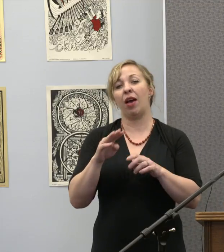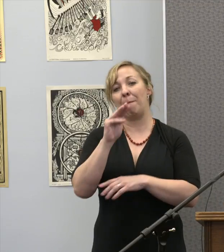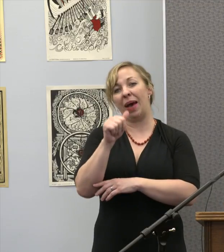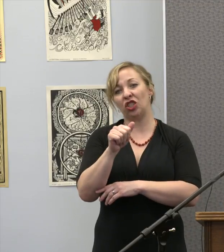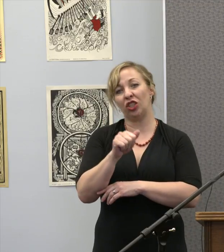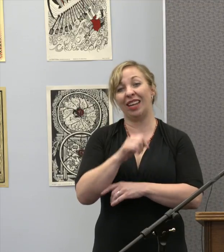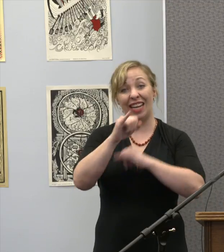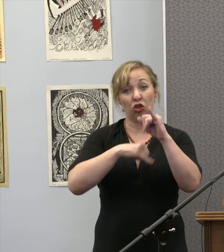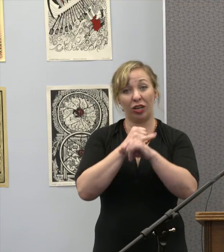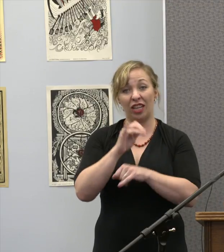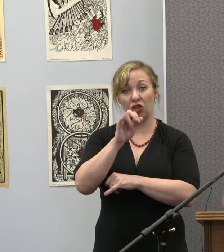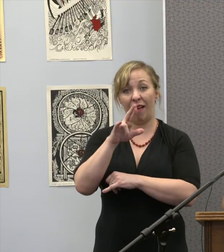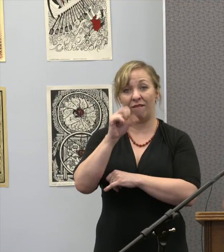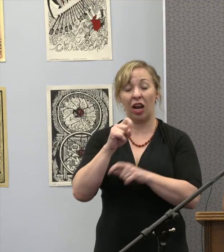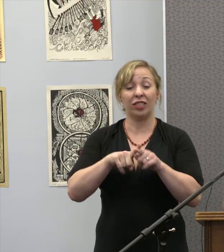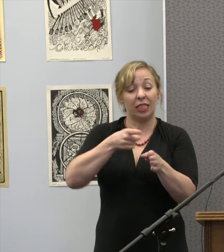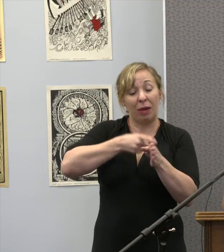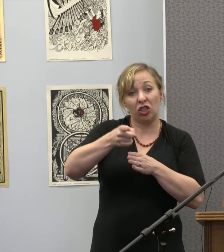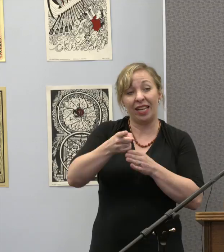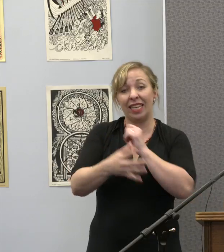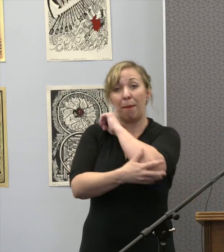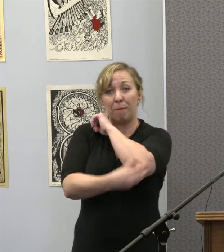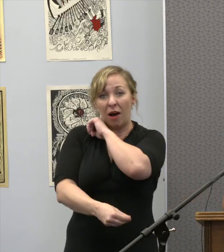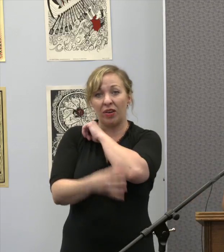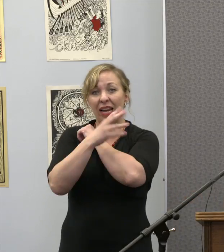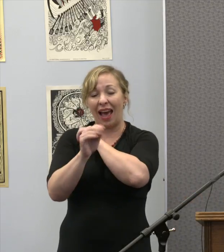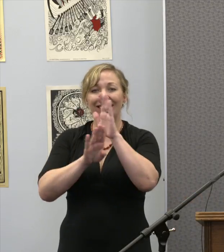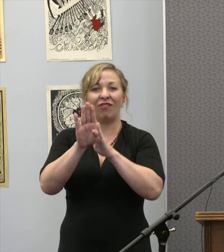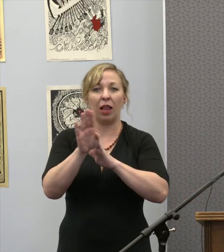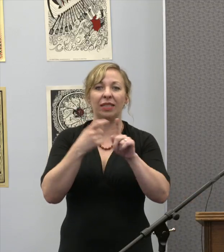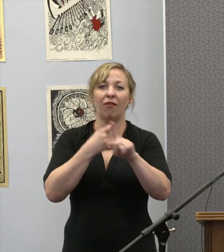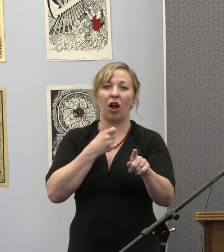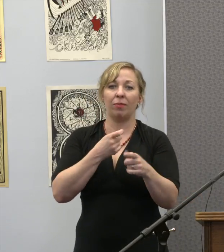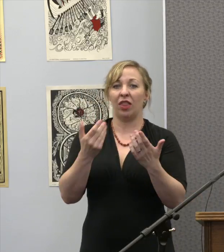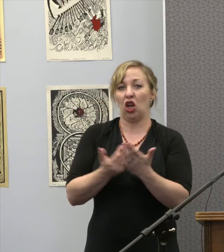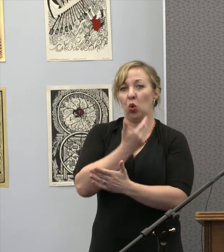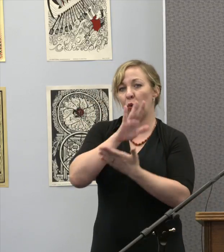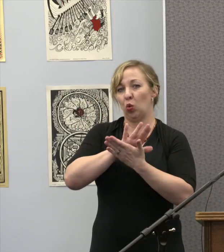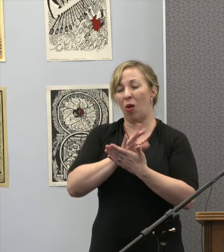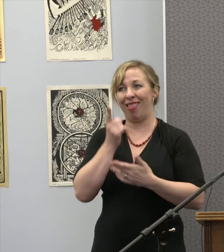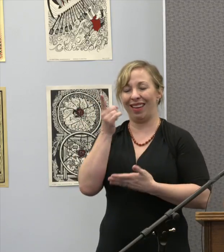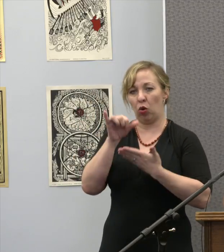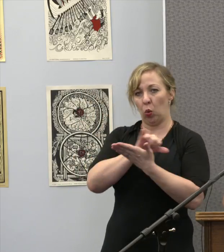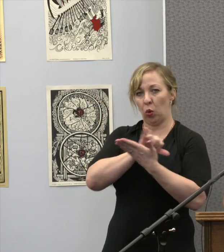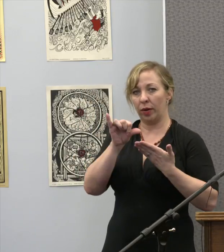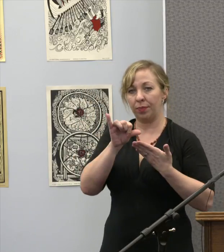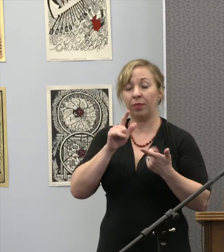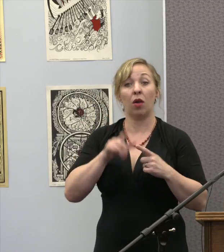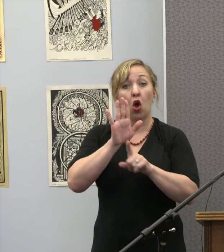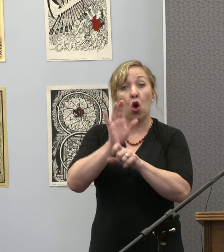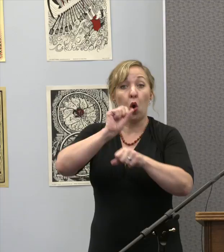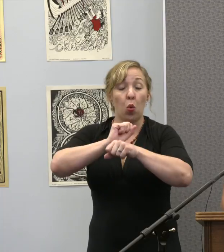a specialization on poverty and development from the New School in New York. Her